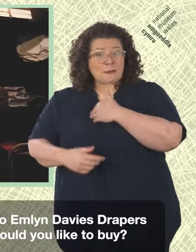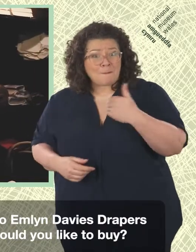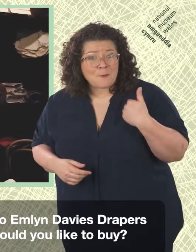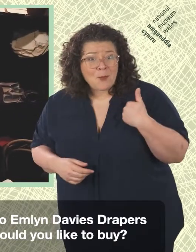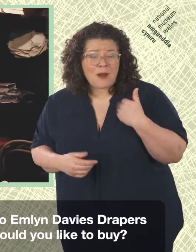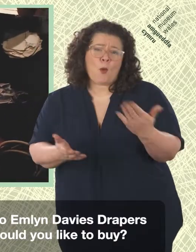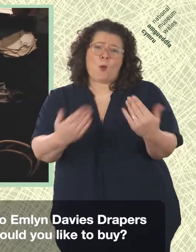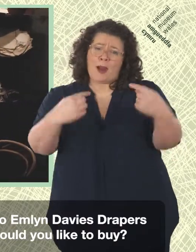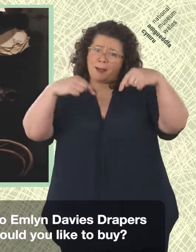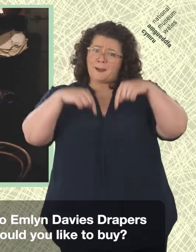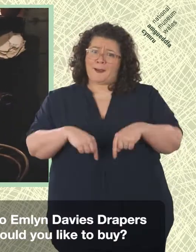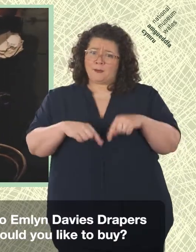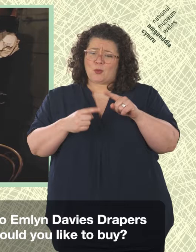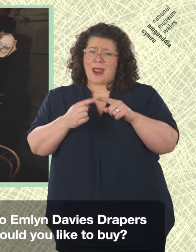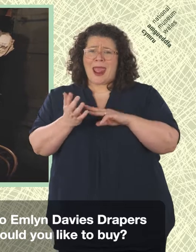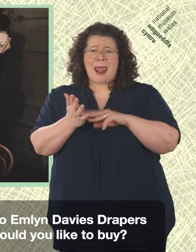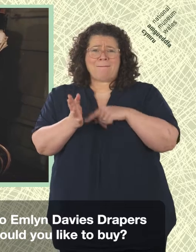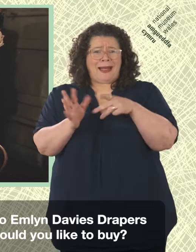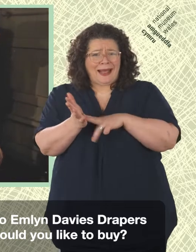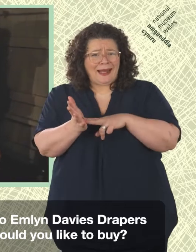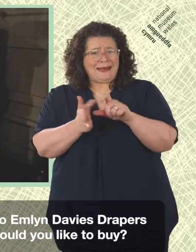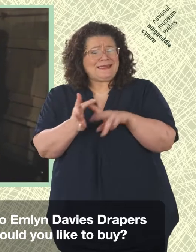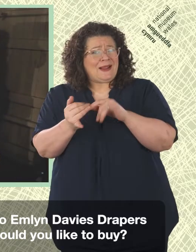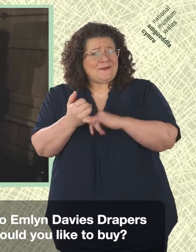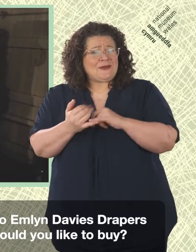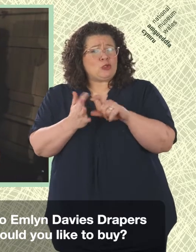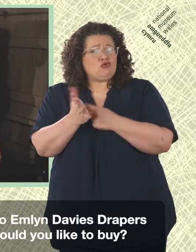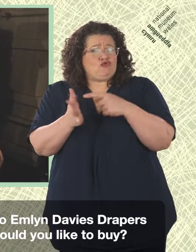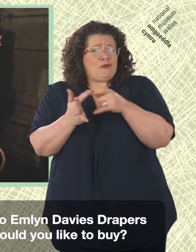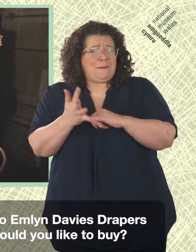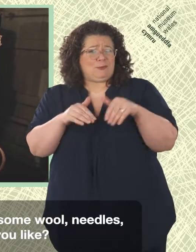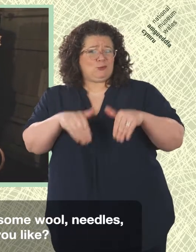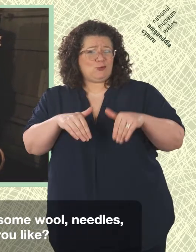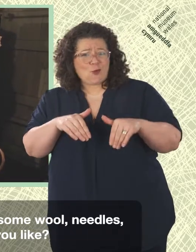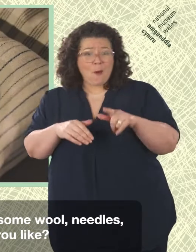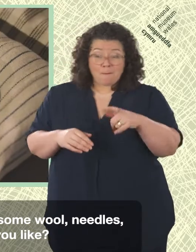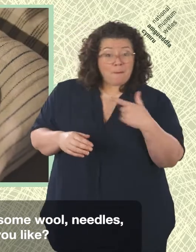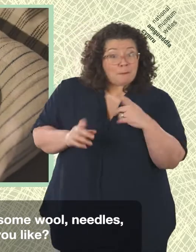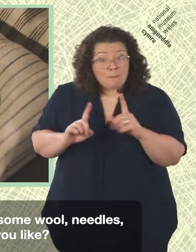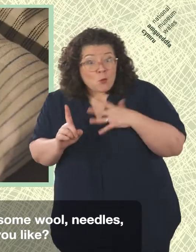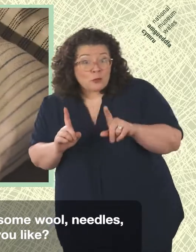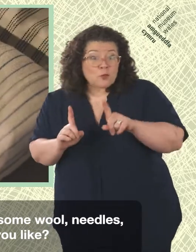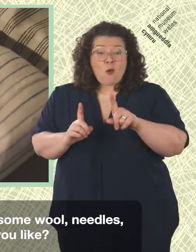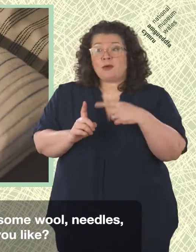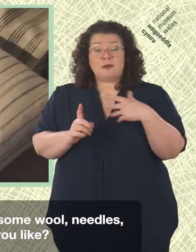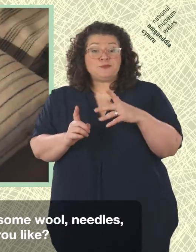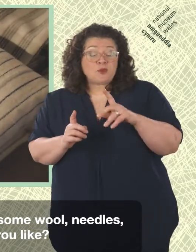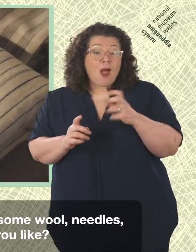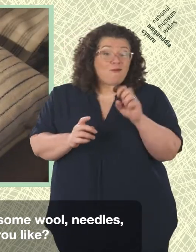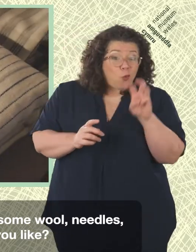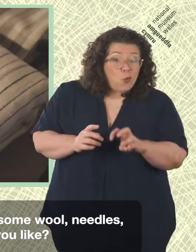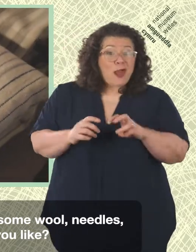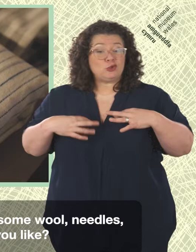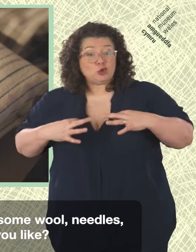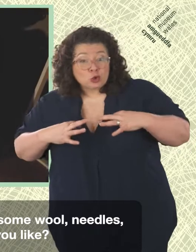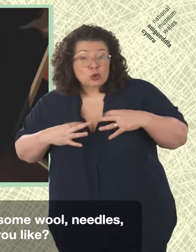Oh, good morning. Welcome to Emlyn Davies Drapers Shop. How can I help you? What would you like to buy? Oh, I sell Welsh